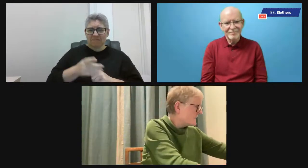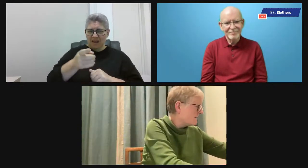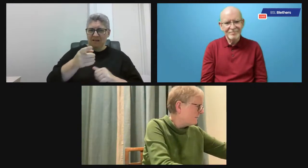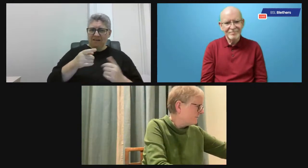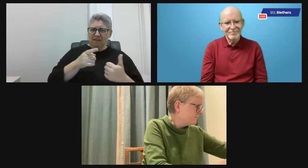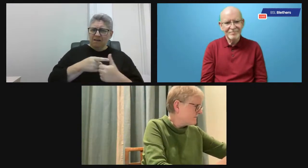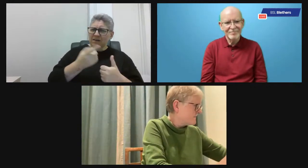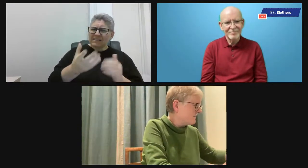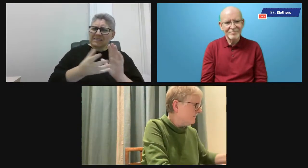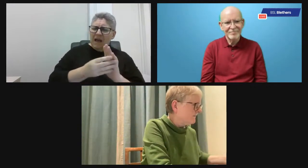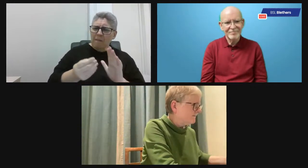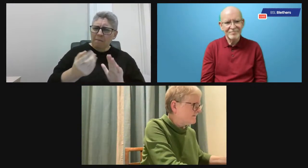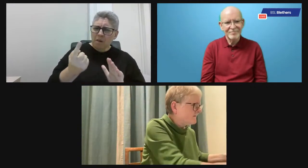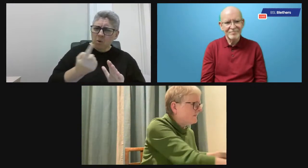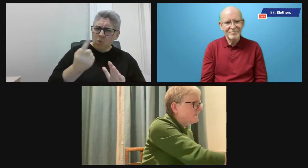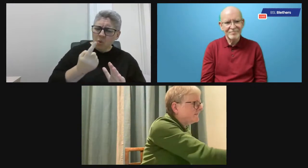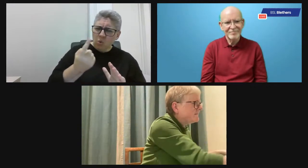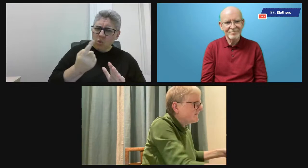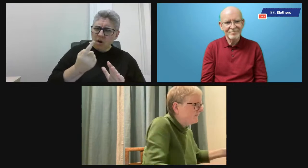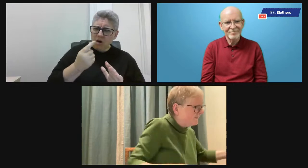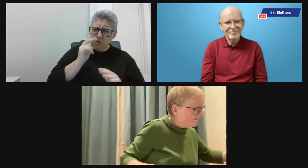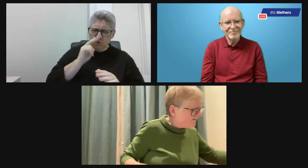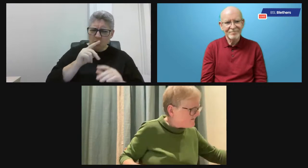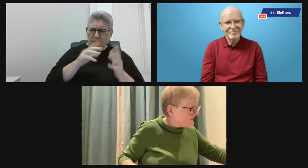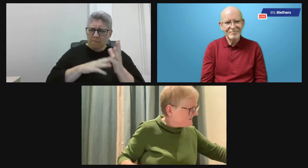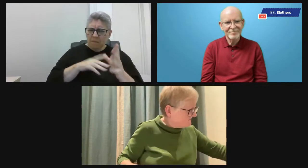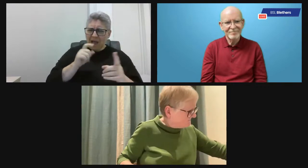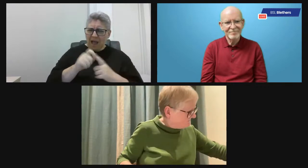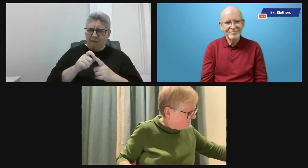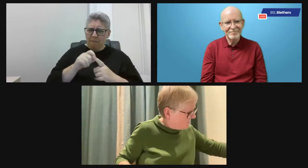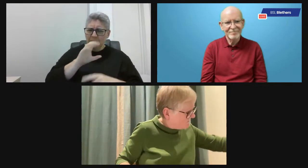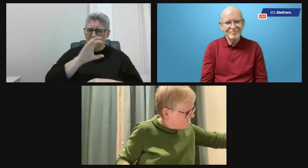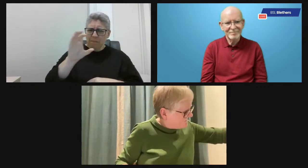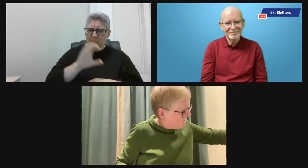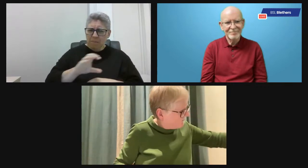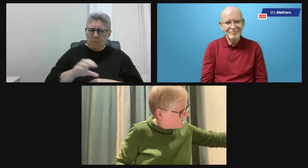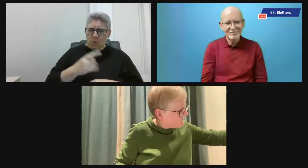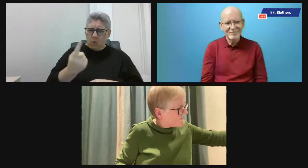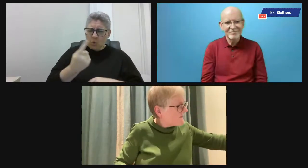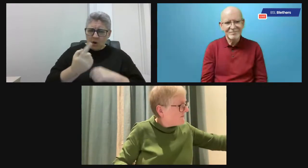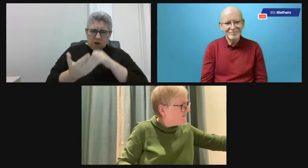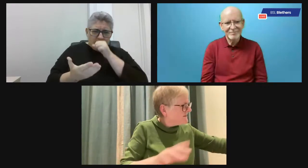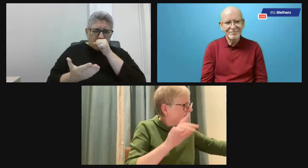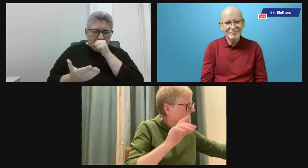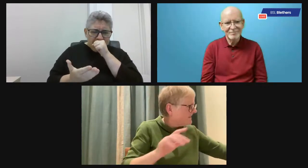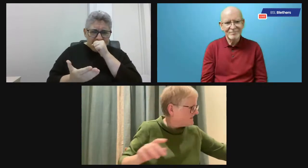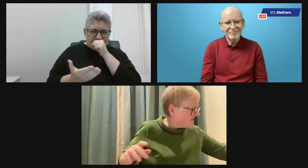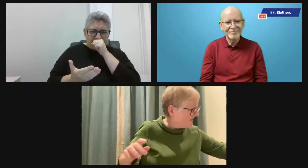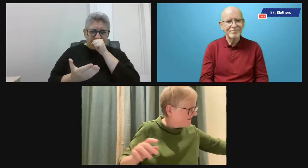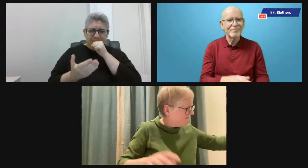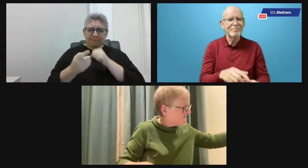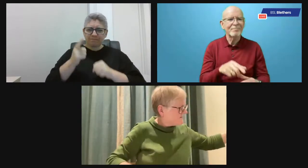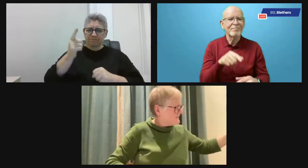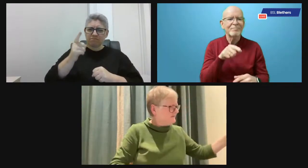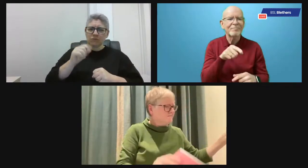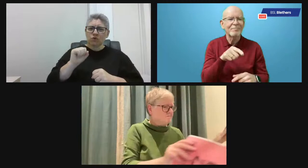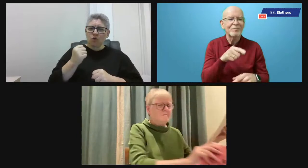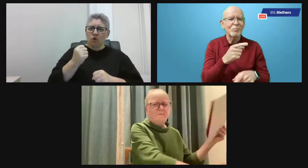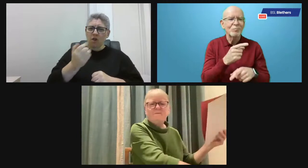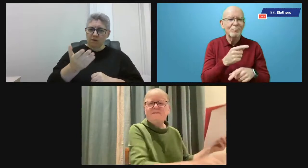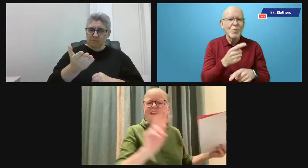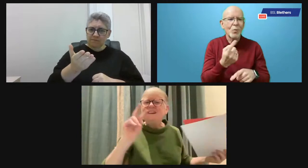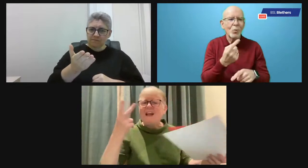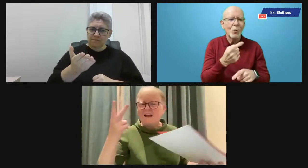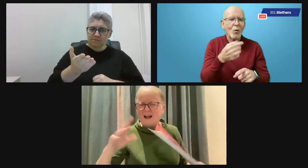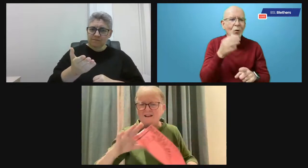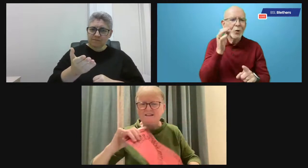were representatives for each area. Let me see if I can find that. Can you give me, hang on, I'll